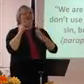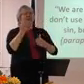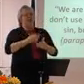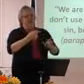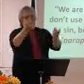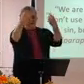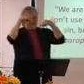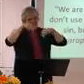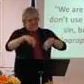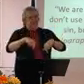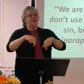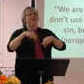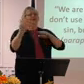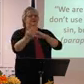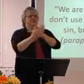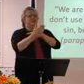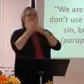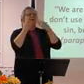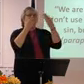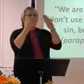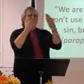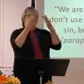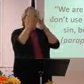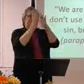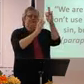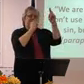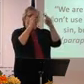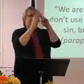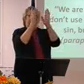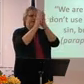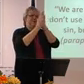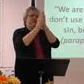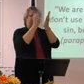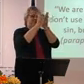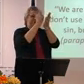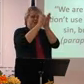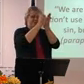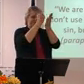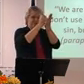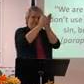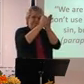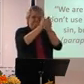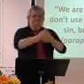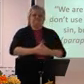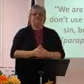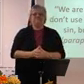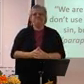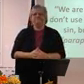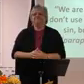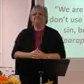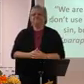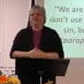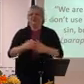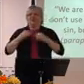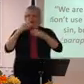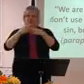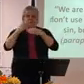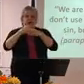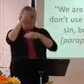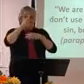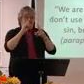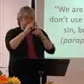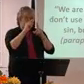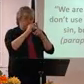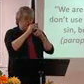come this morning and give thanks. In Jesus' name I pray, amen. Amen. And amen. If you have a copy of God's